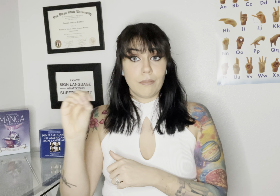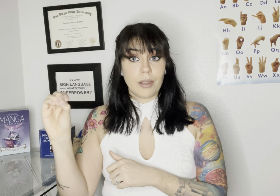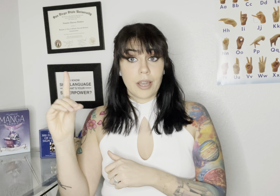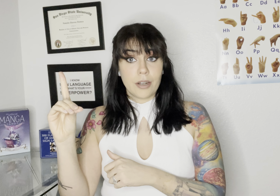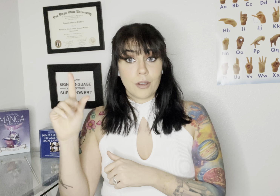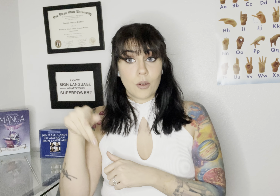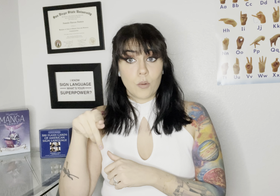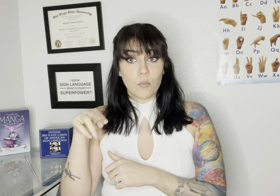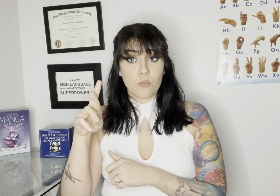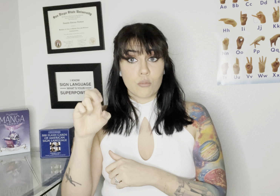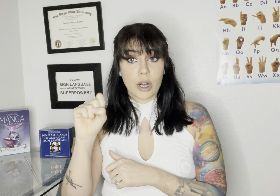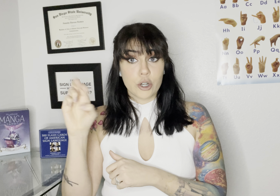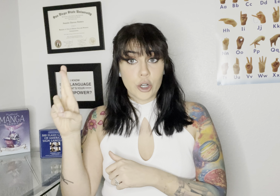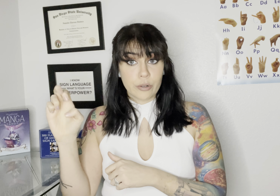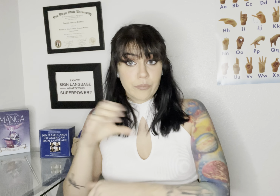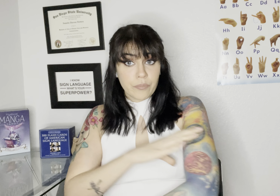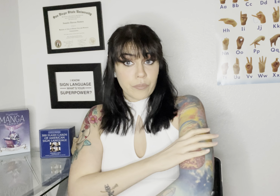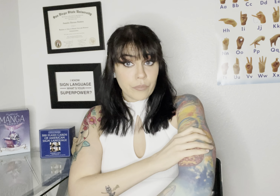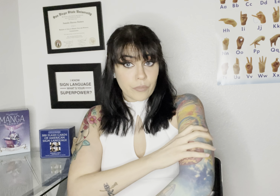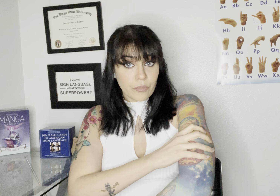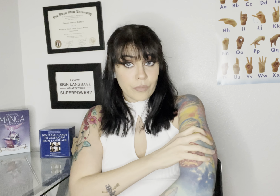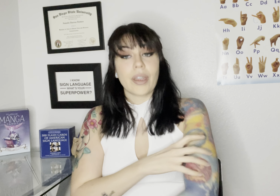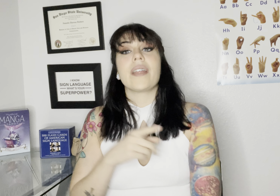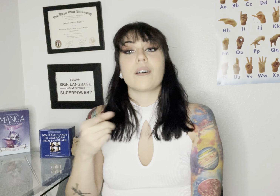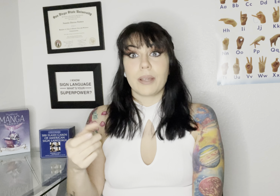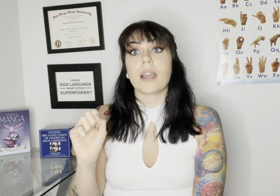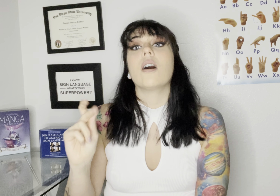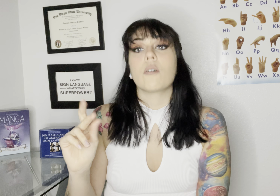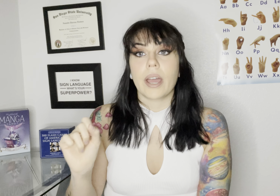blood pressure, and they'll be like, oh, okay, yeah.